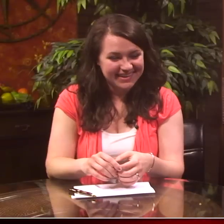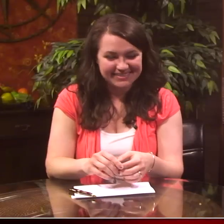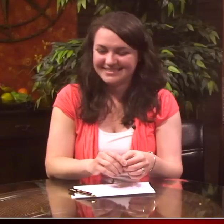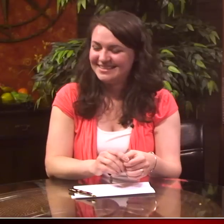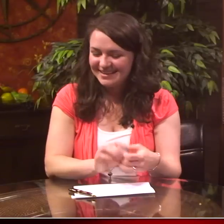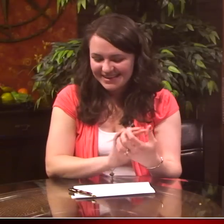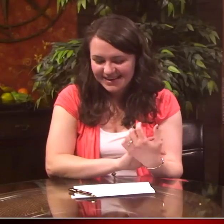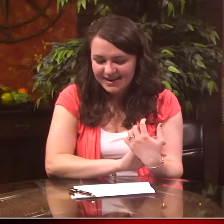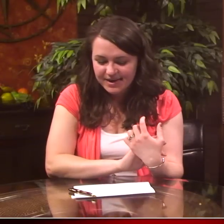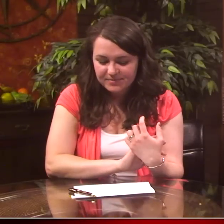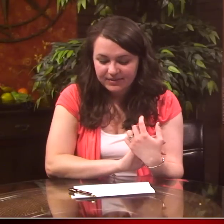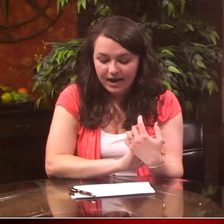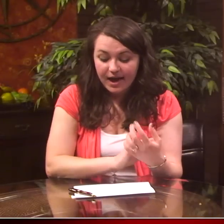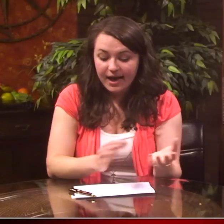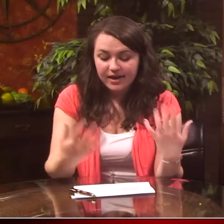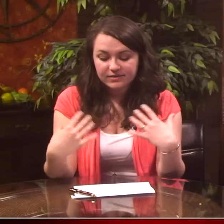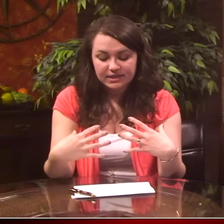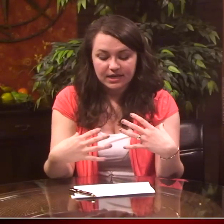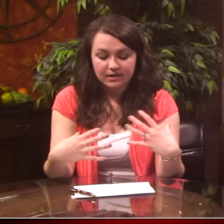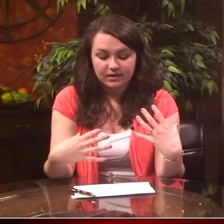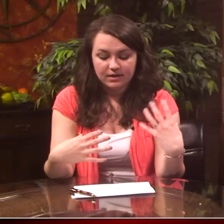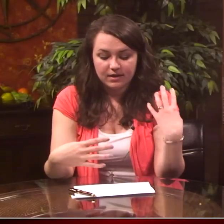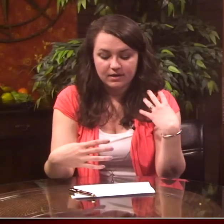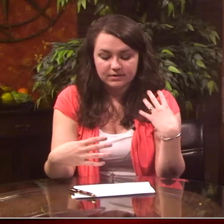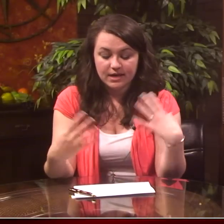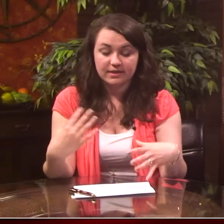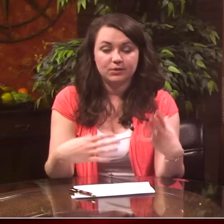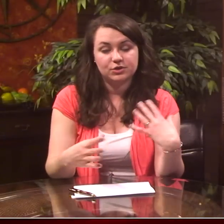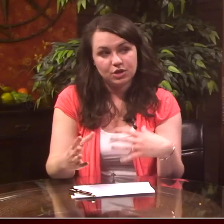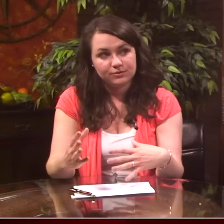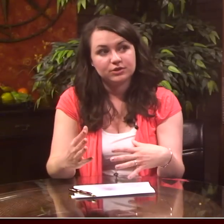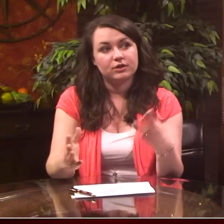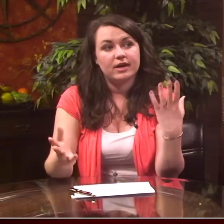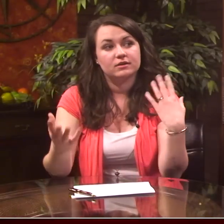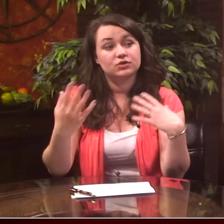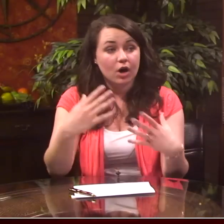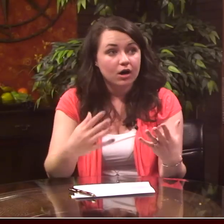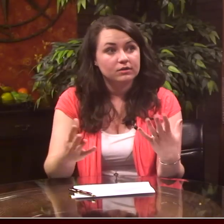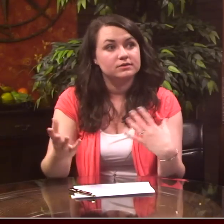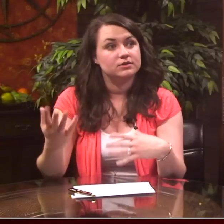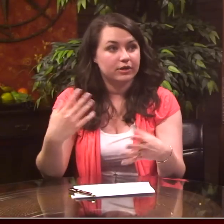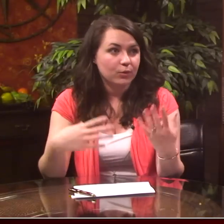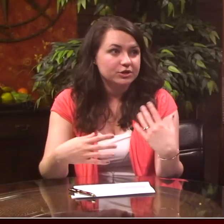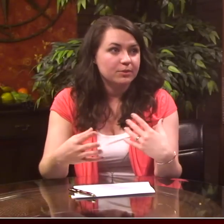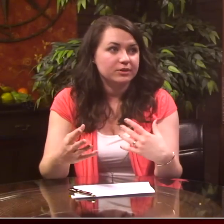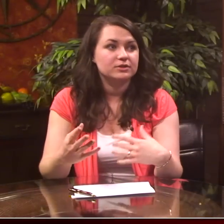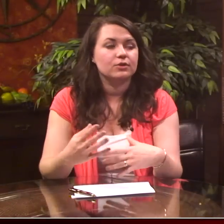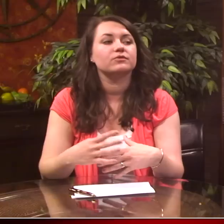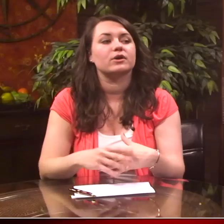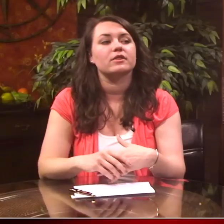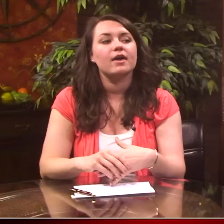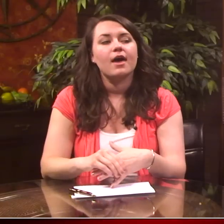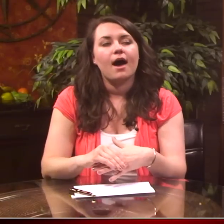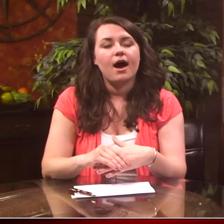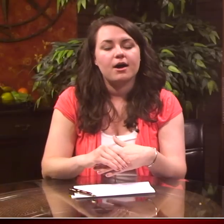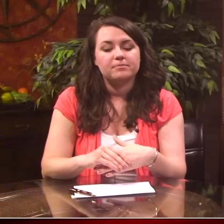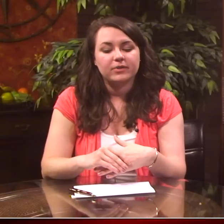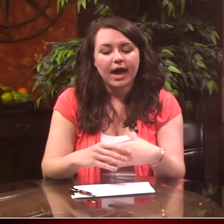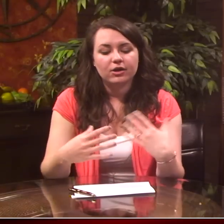neat. I've seen sign language used during songs, during worship and so forth. How do you